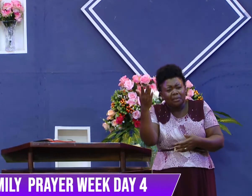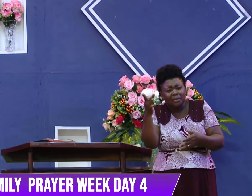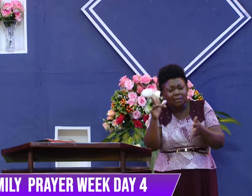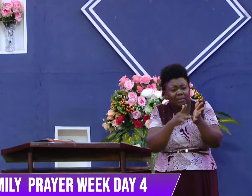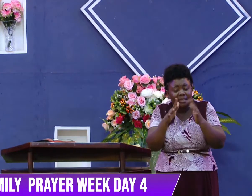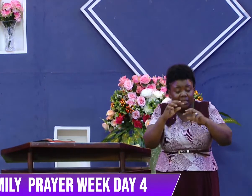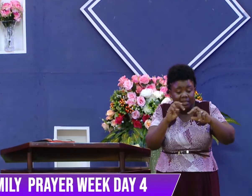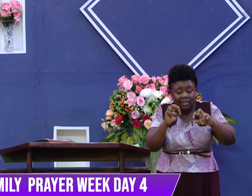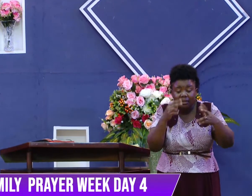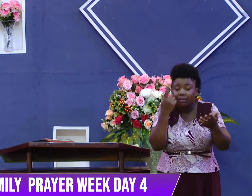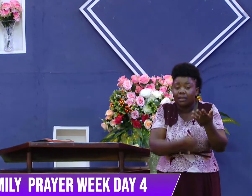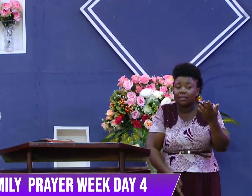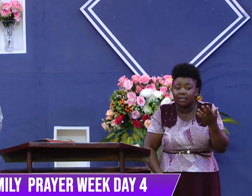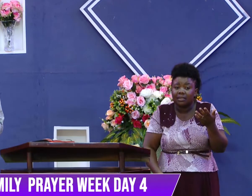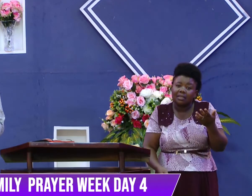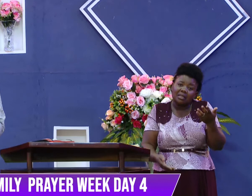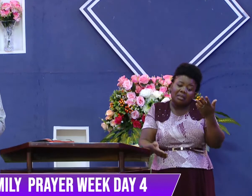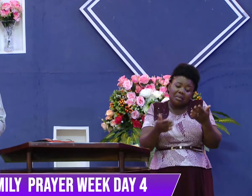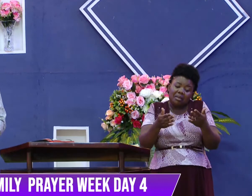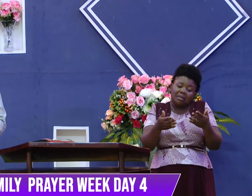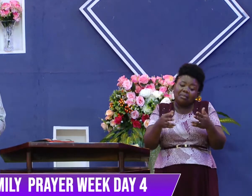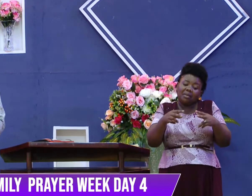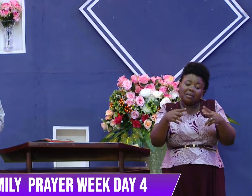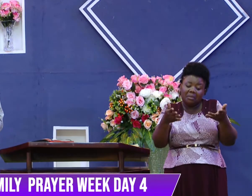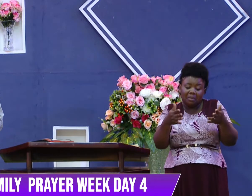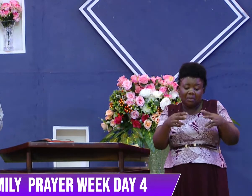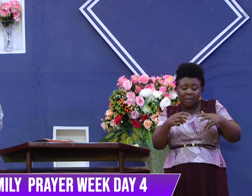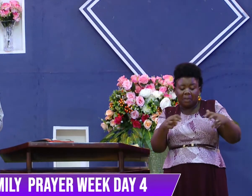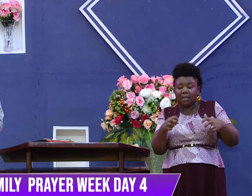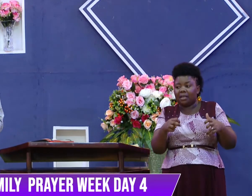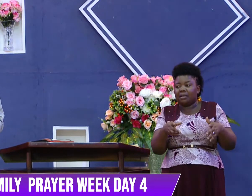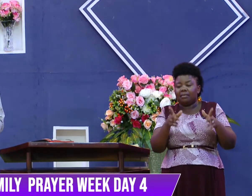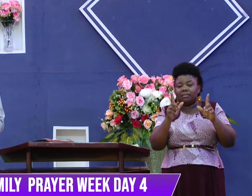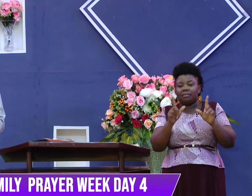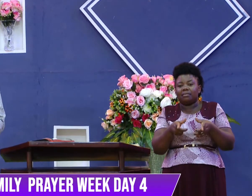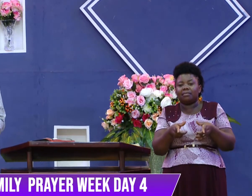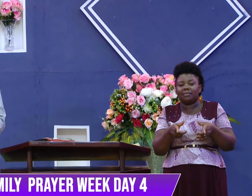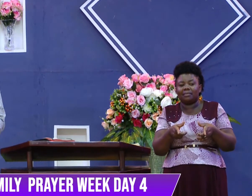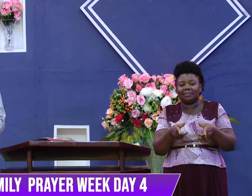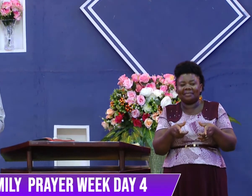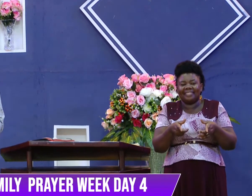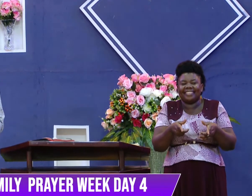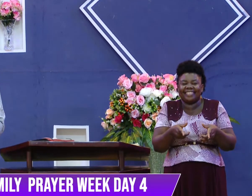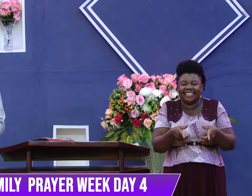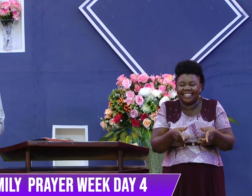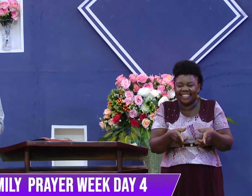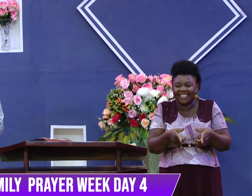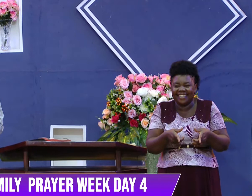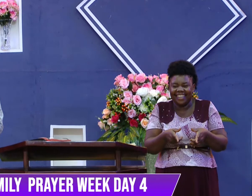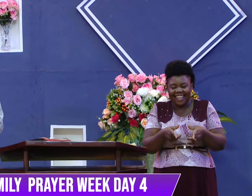Therefore, you don't know where he will put it. And he can put it on the lower limbs